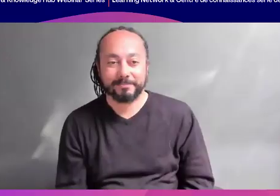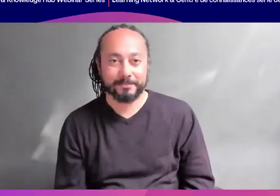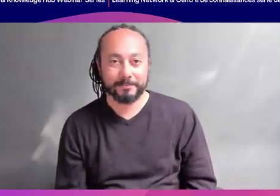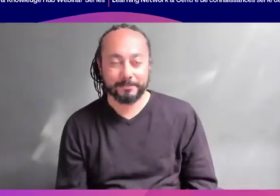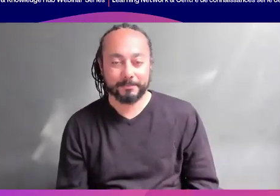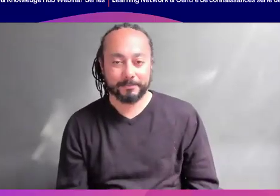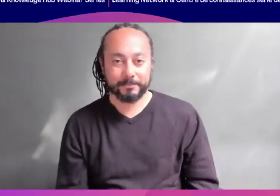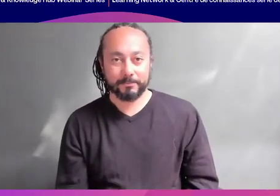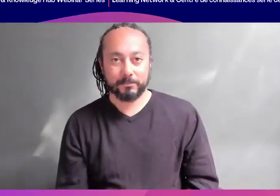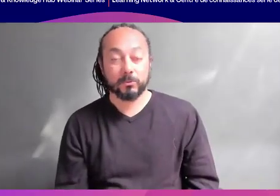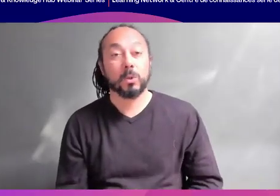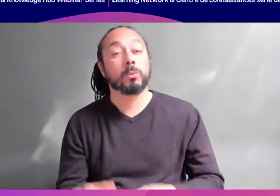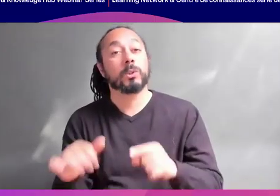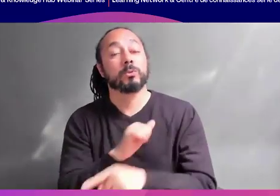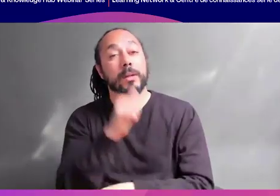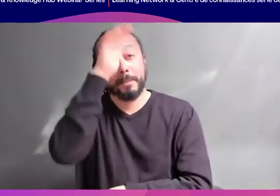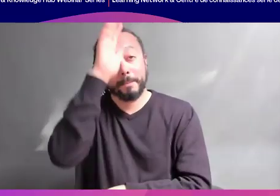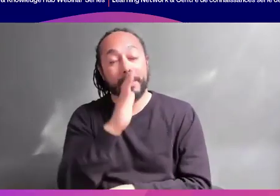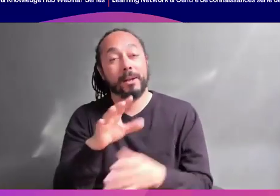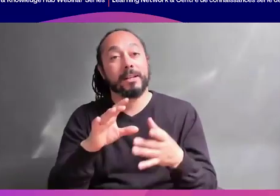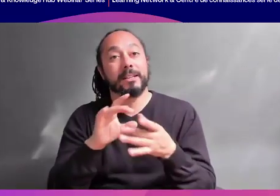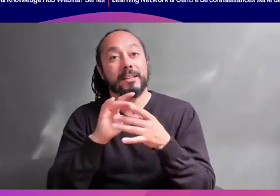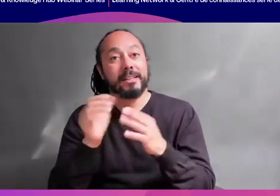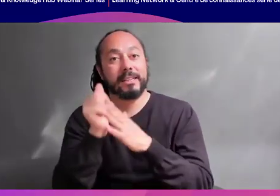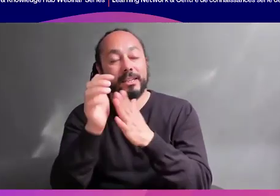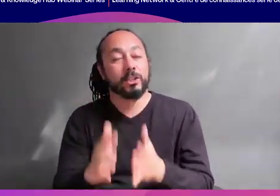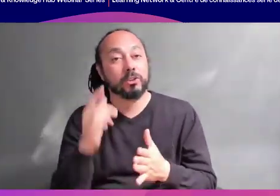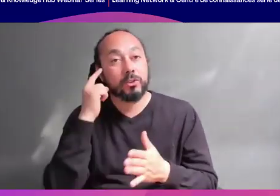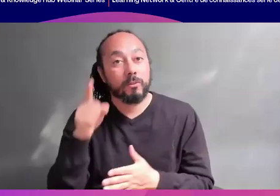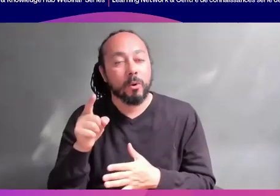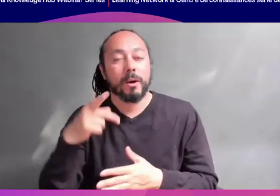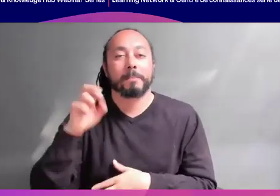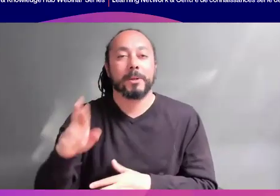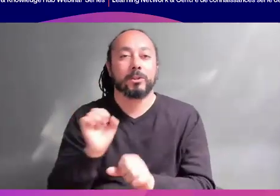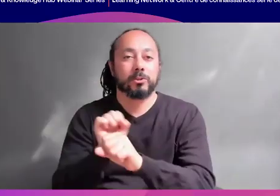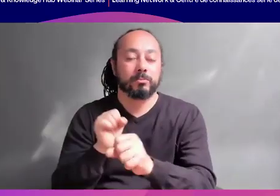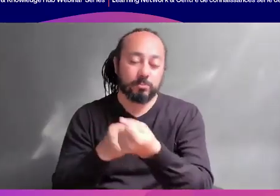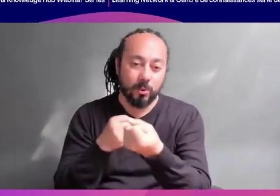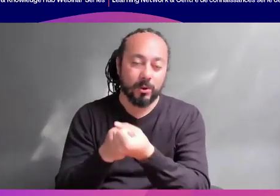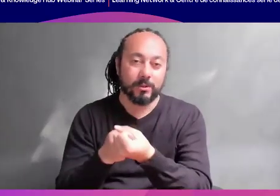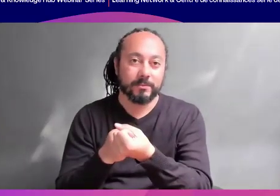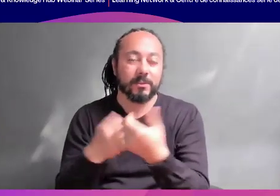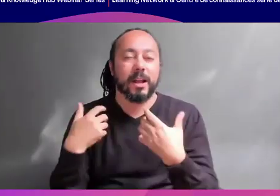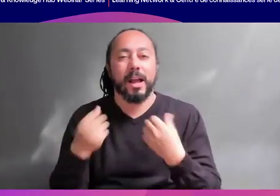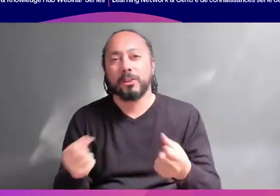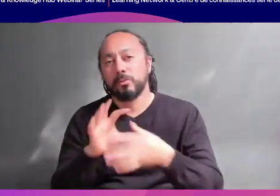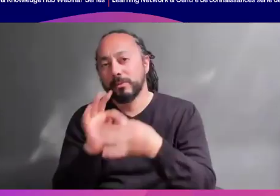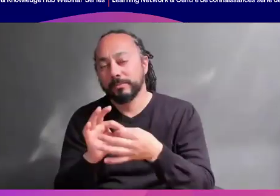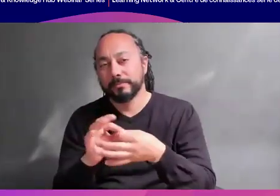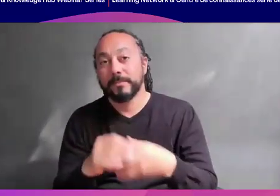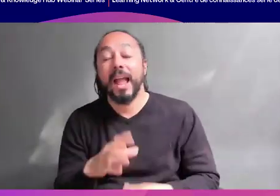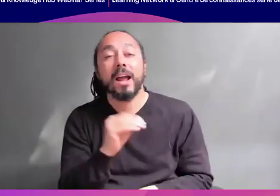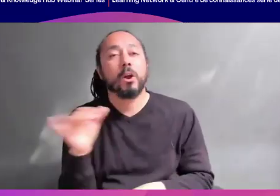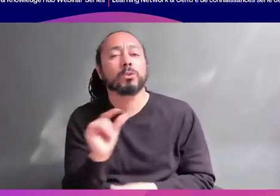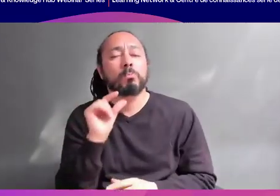parent leaders in these places to offer peer support on healthy youth relationships. And last, we deliver bite-sized,